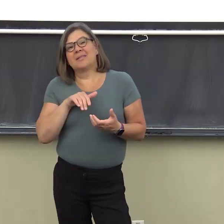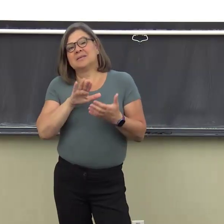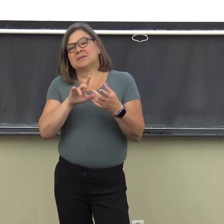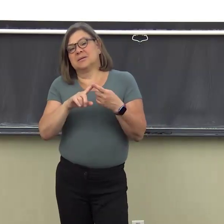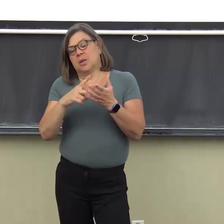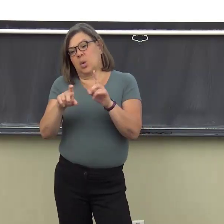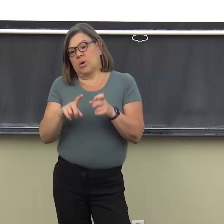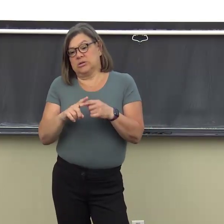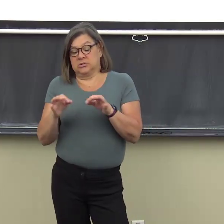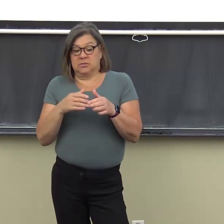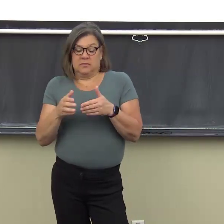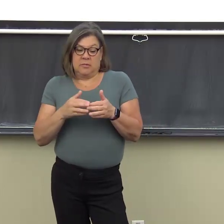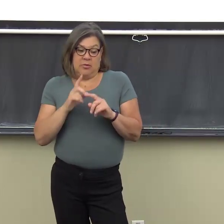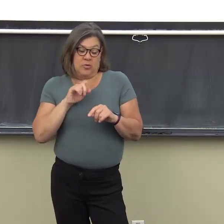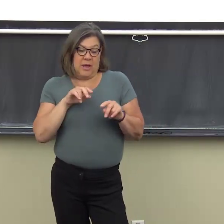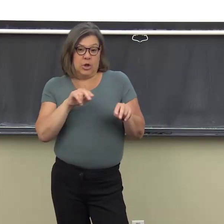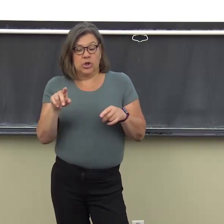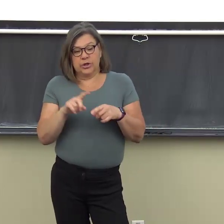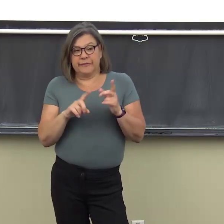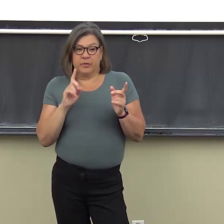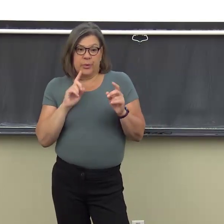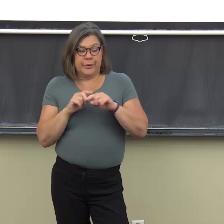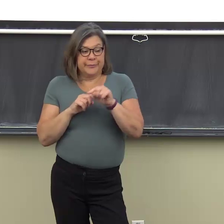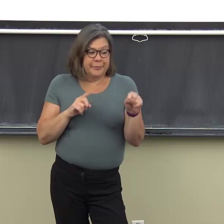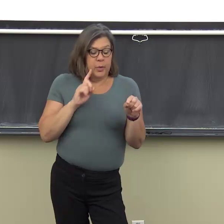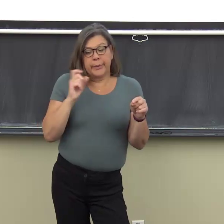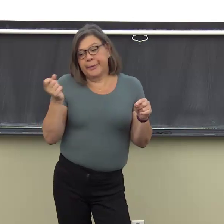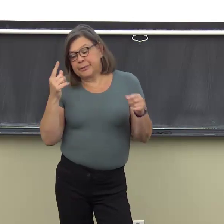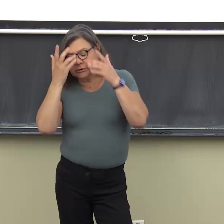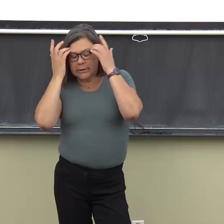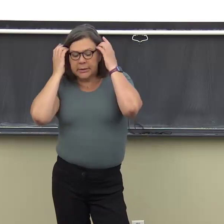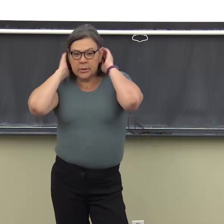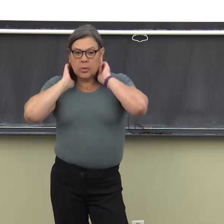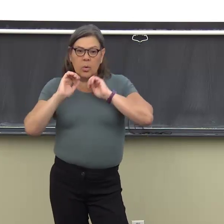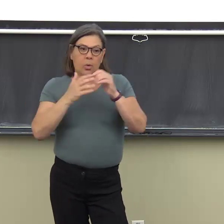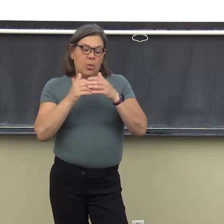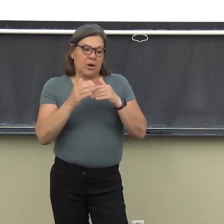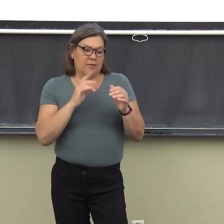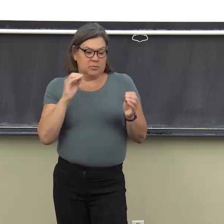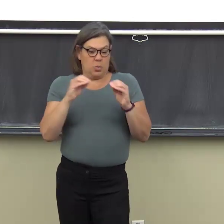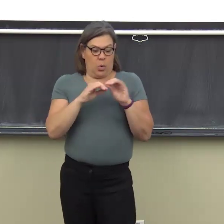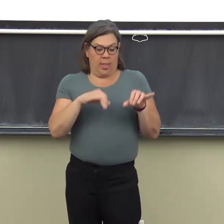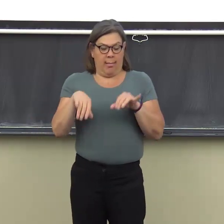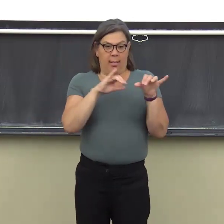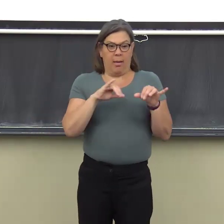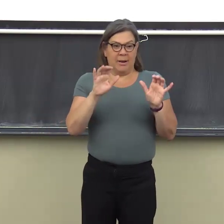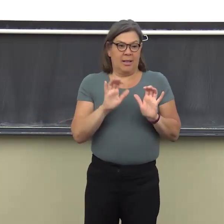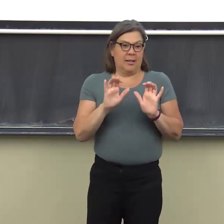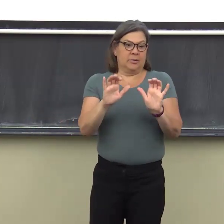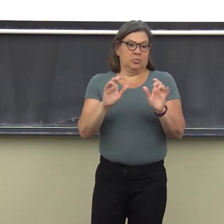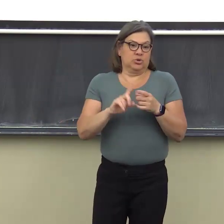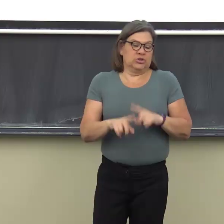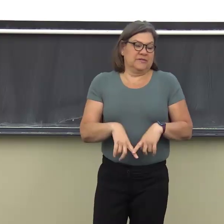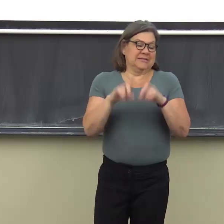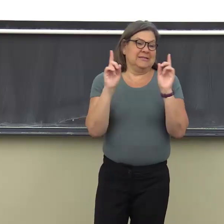of, rather than looking for empathy or understanding or whatever else, it's more like the commonality push of things